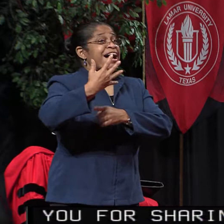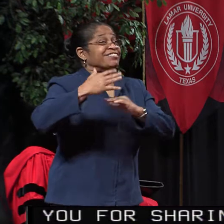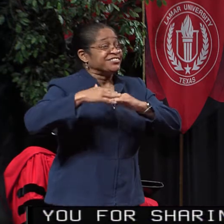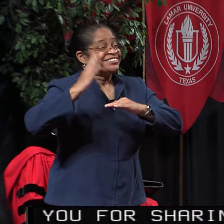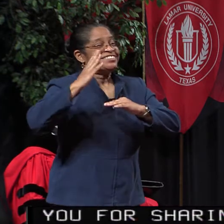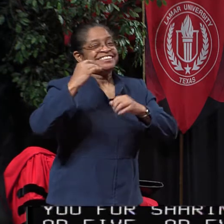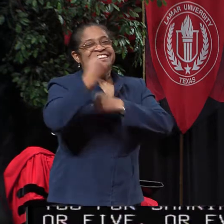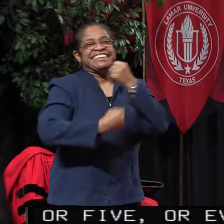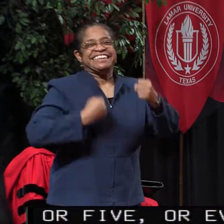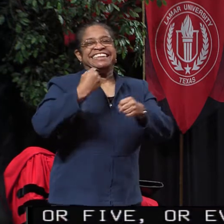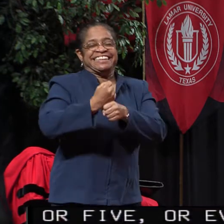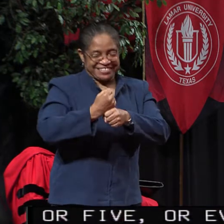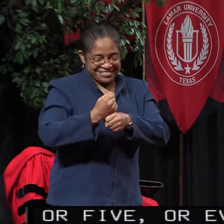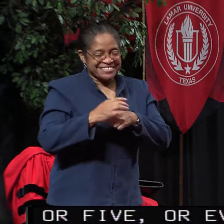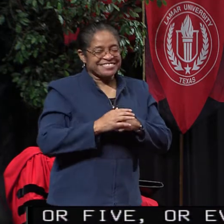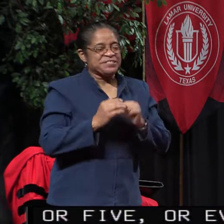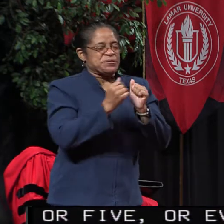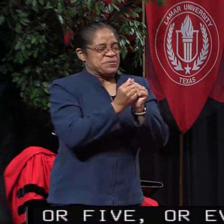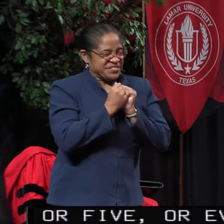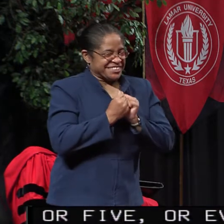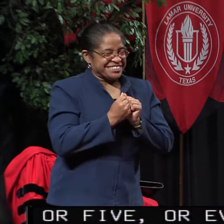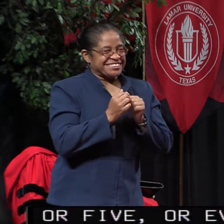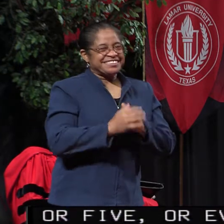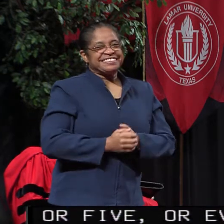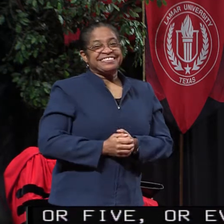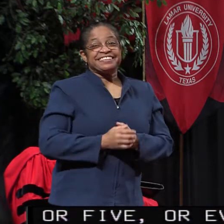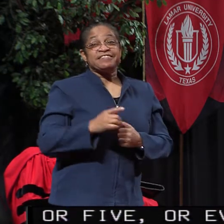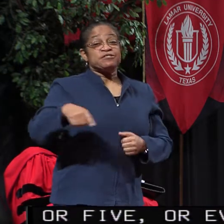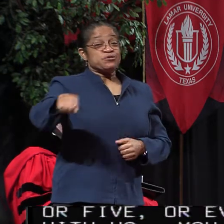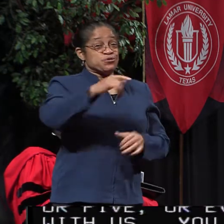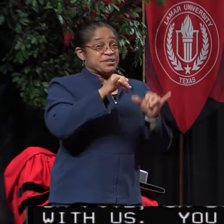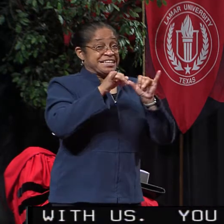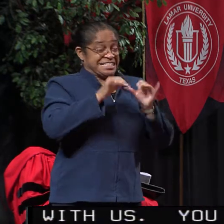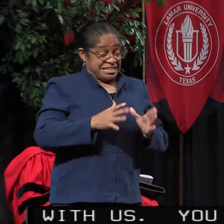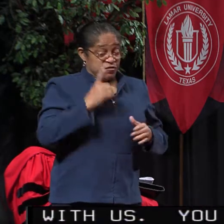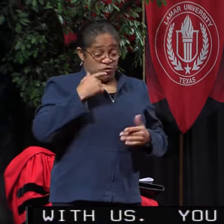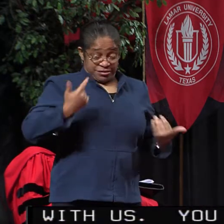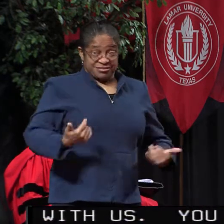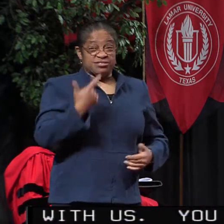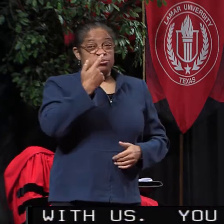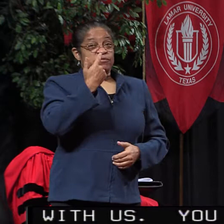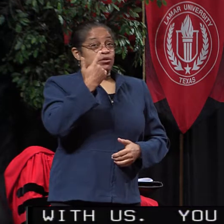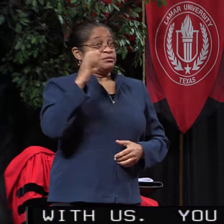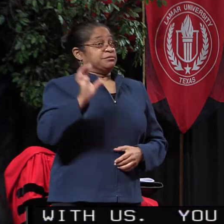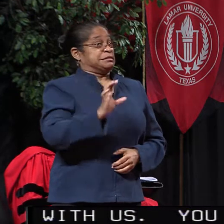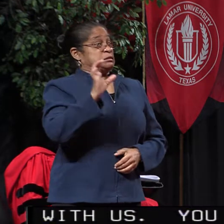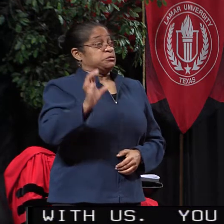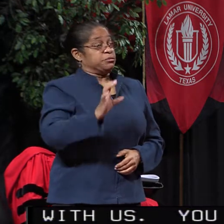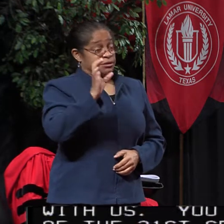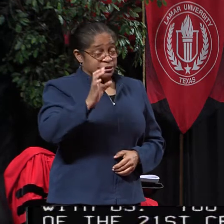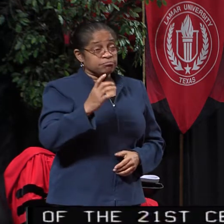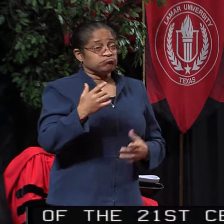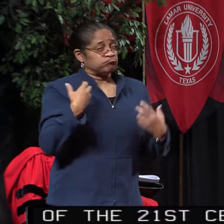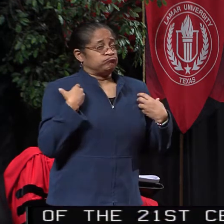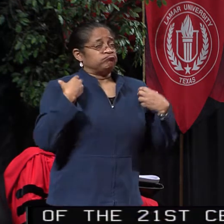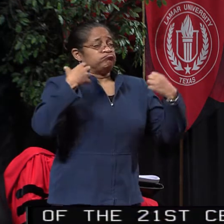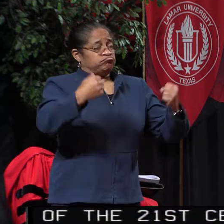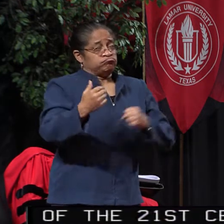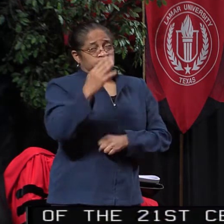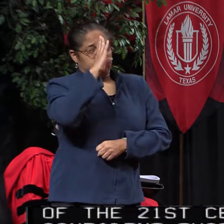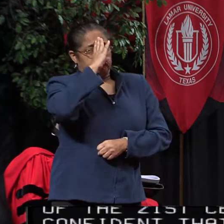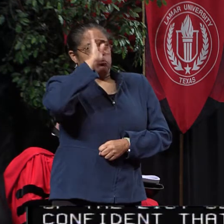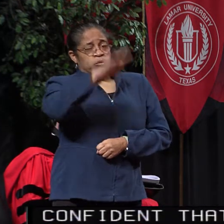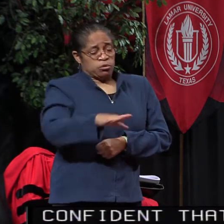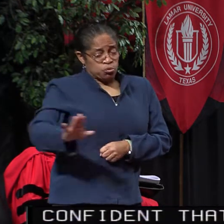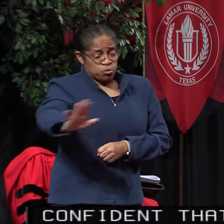4 or 5 or more years with us. You are the engineers of the 21st century. We are confident that you will be using